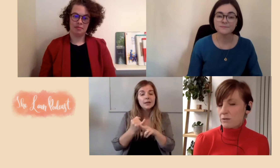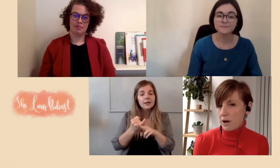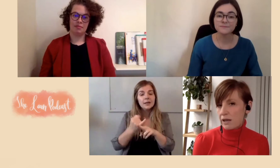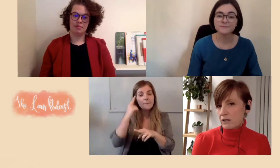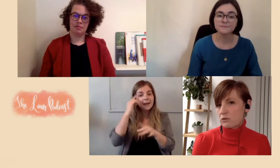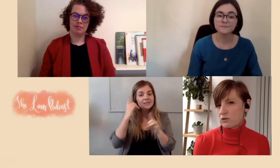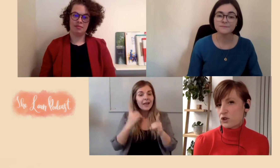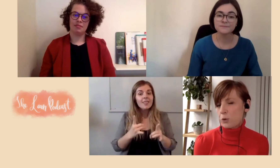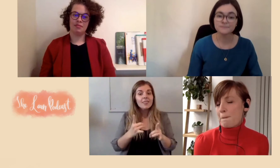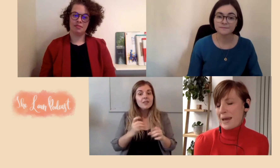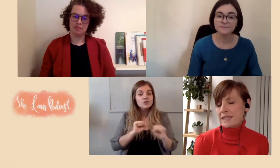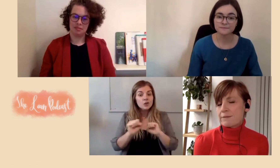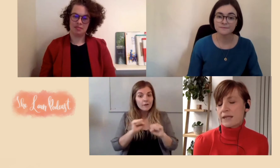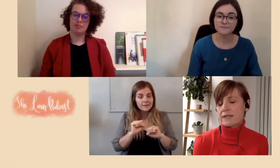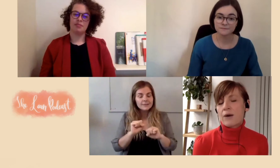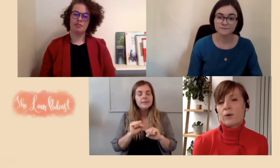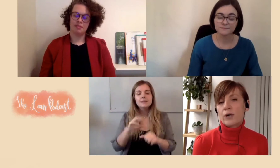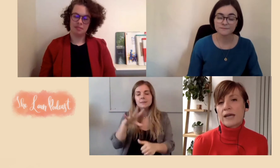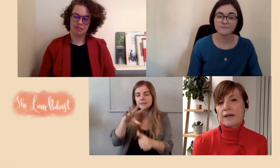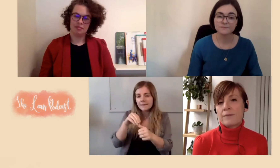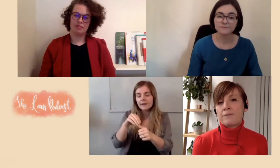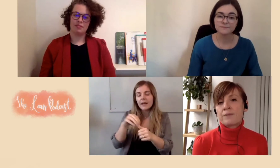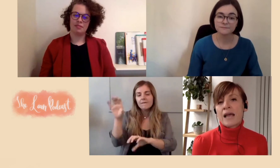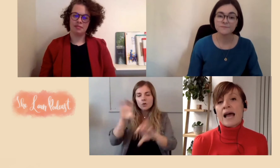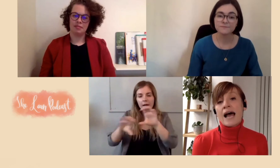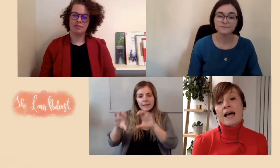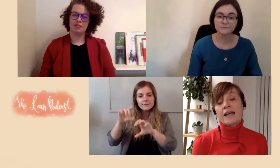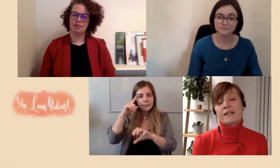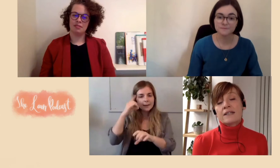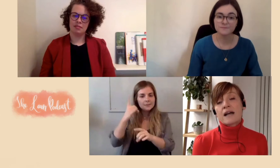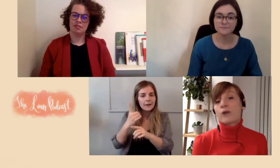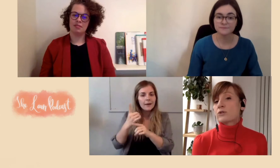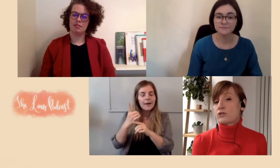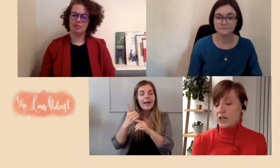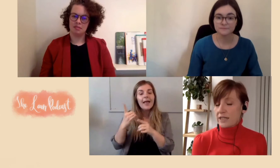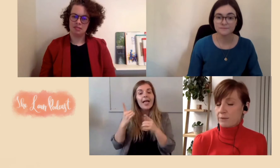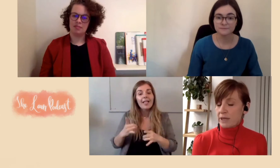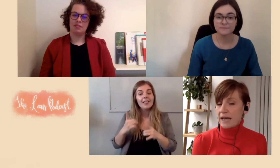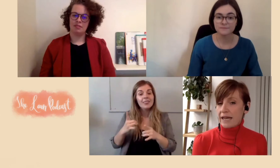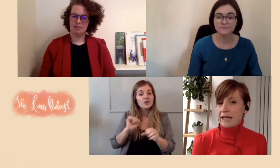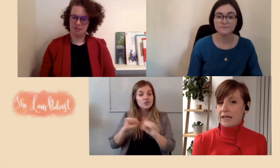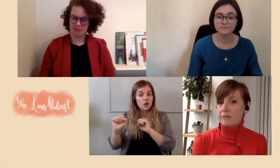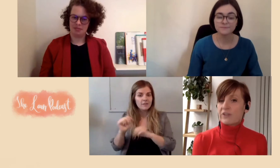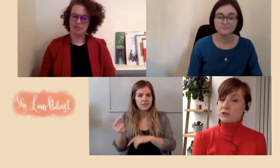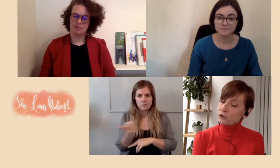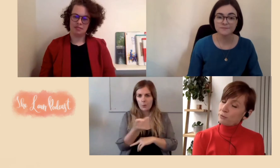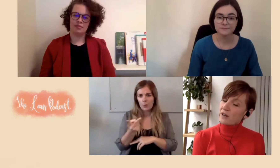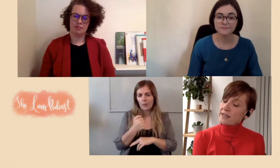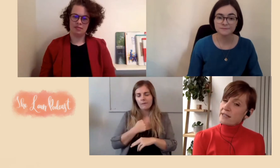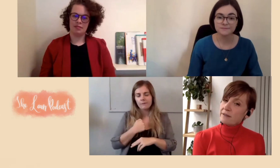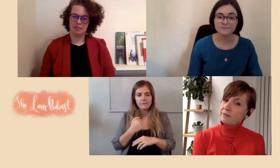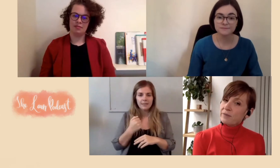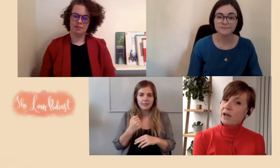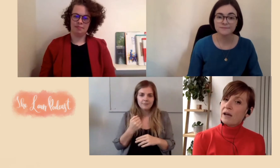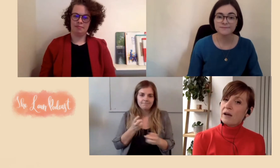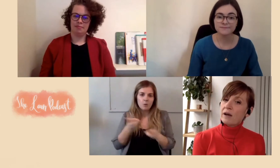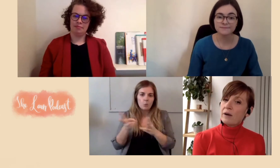health services, so primarily within forensic mental health services. So those are my sort of two main domains that I work